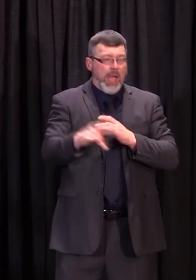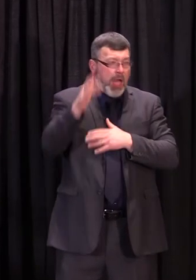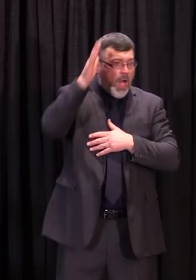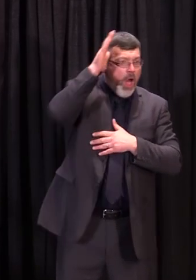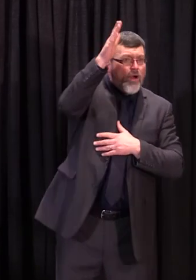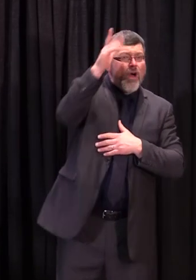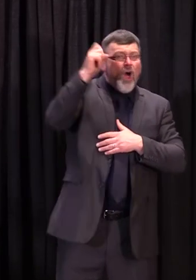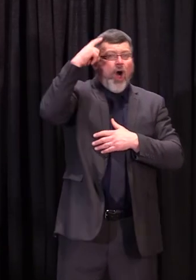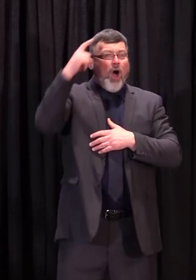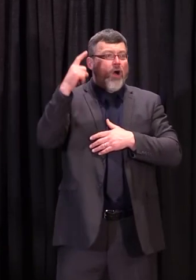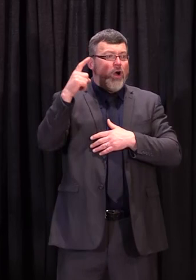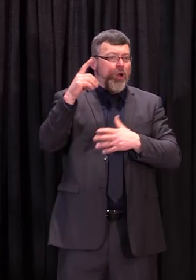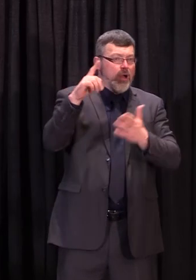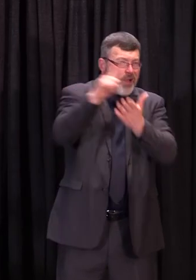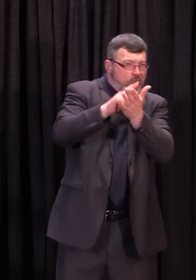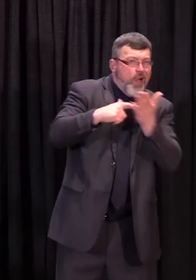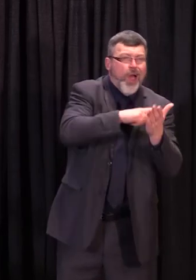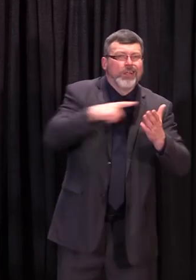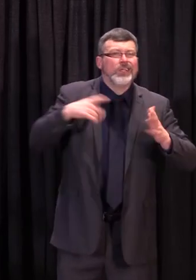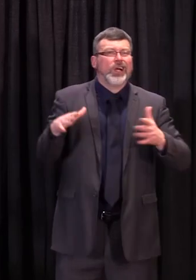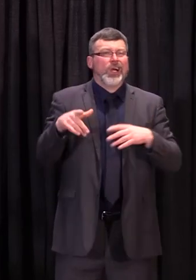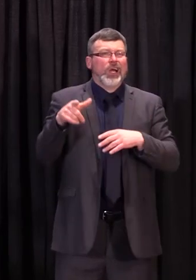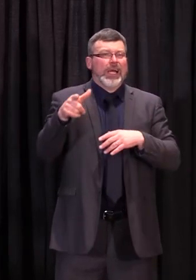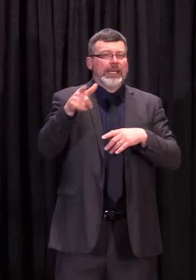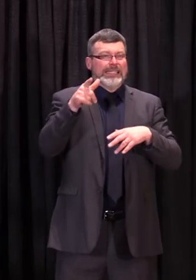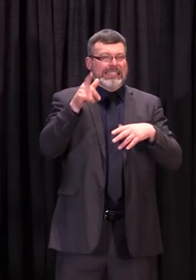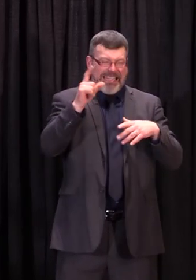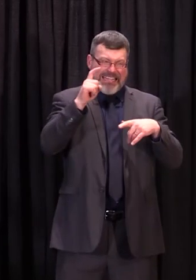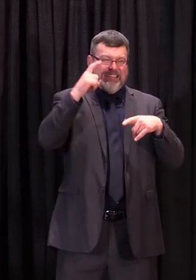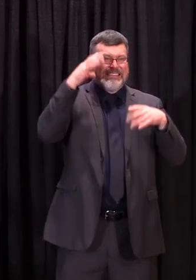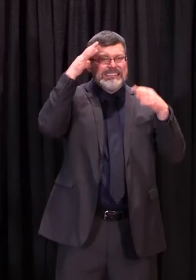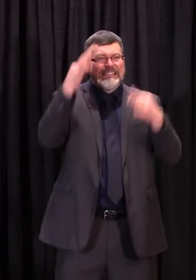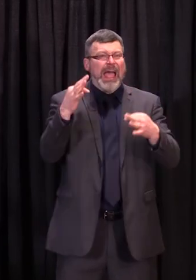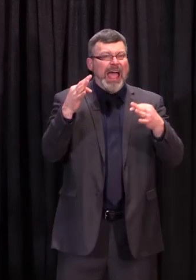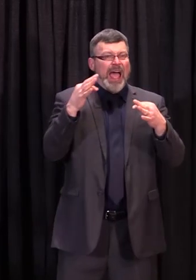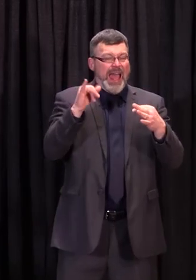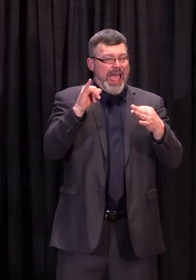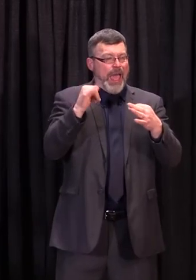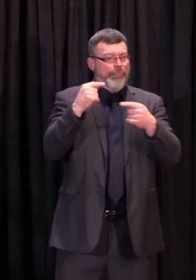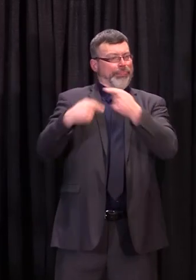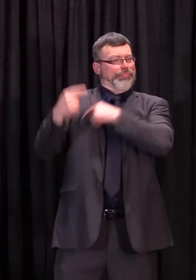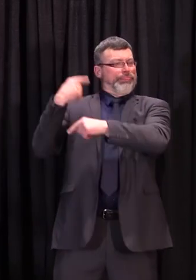like slashing services and raising taxes and fees to balance budgets.